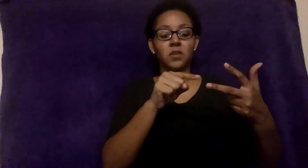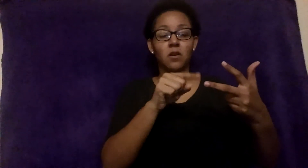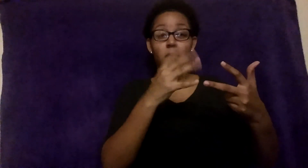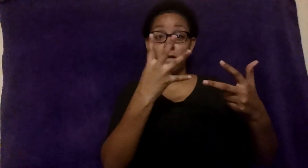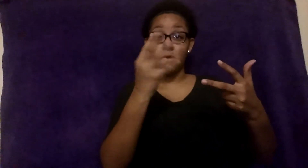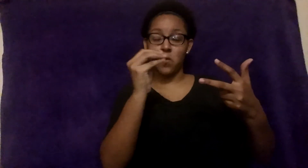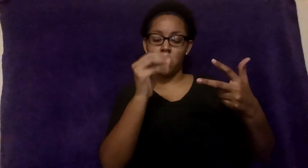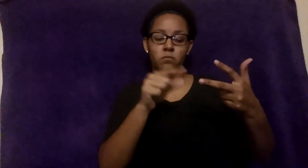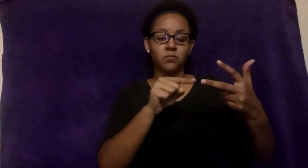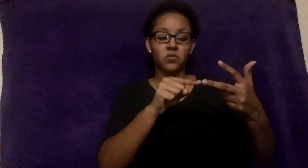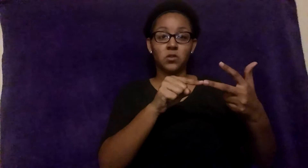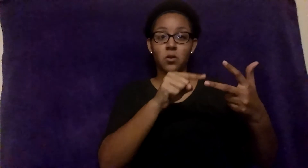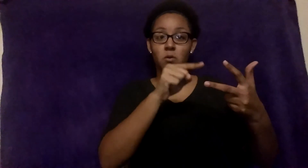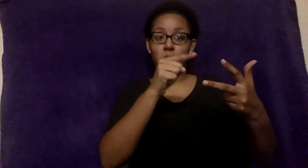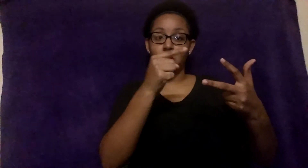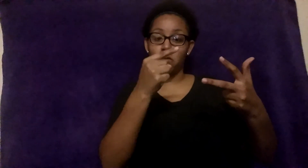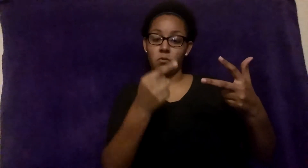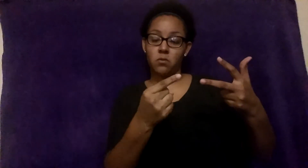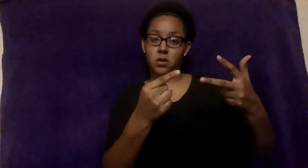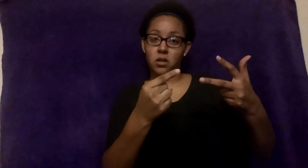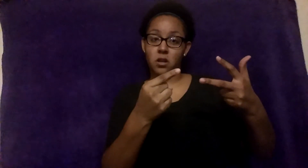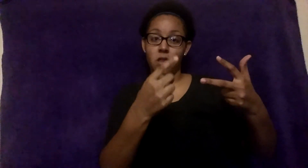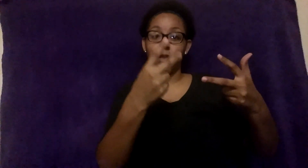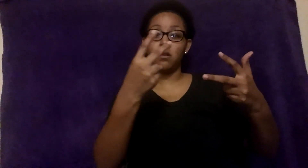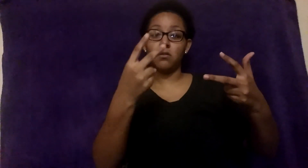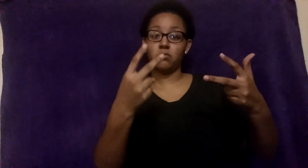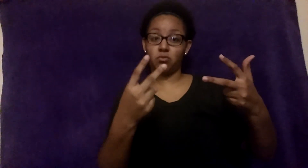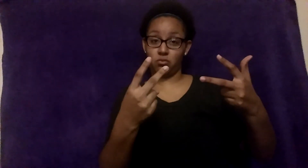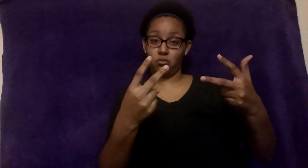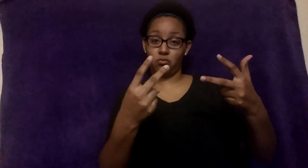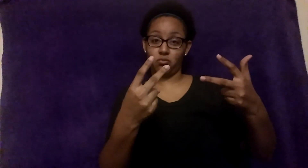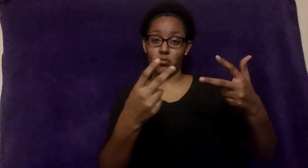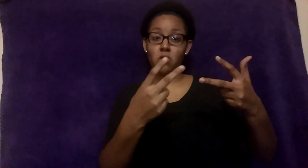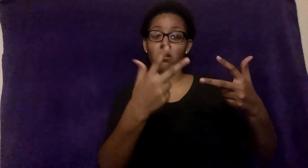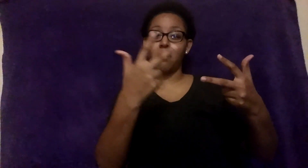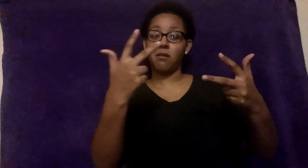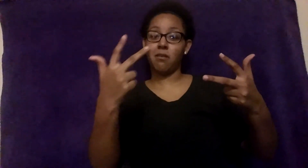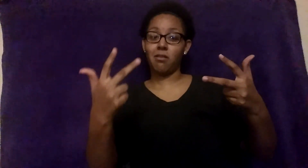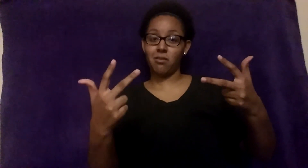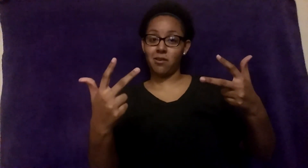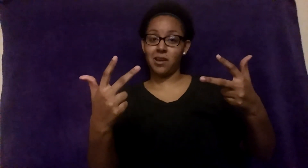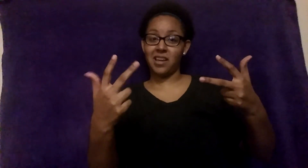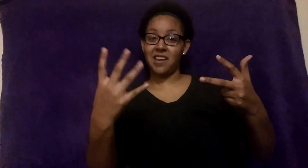more. So we go 1, 2, 3,